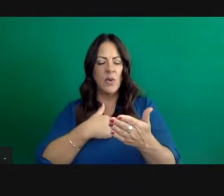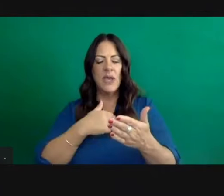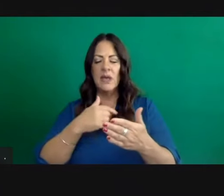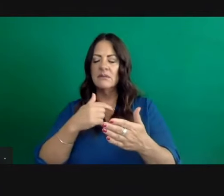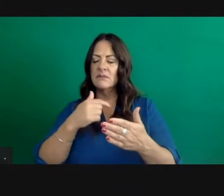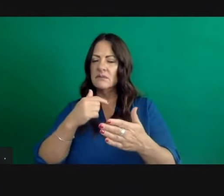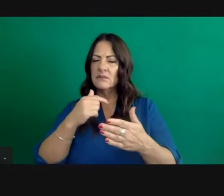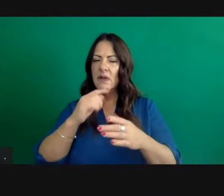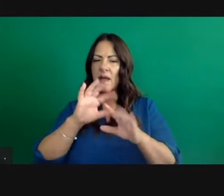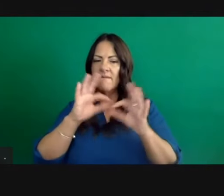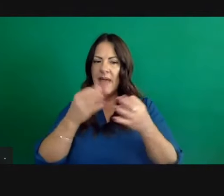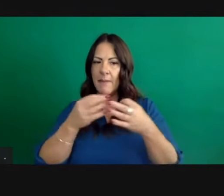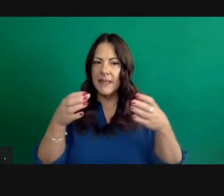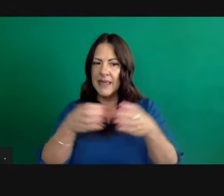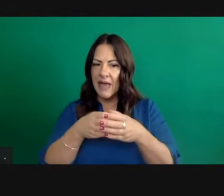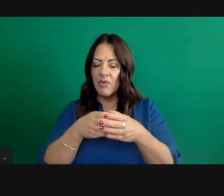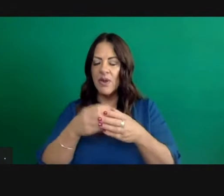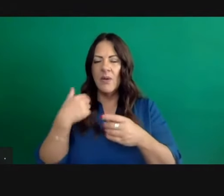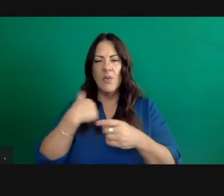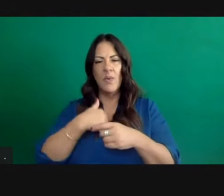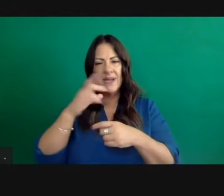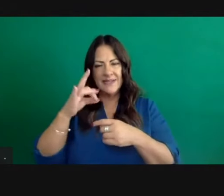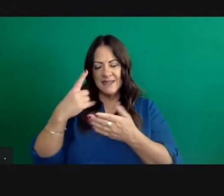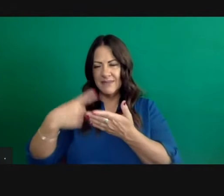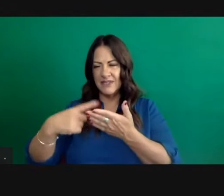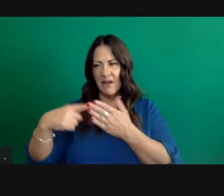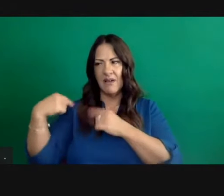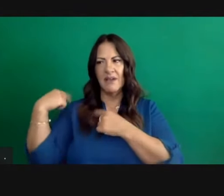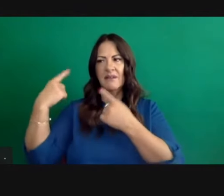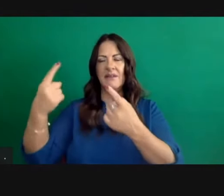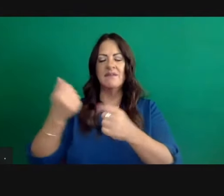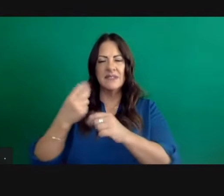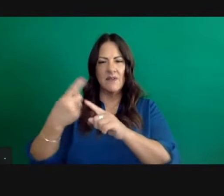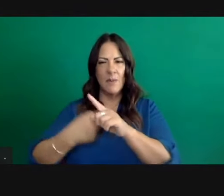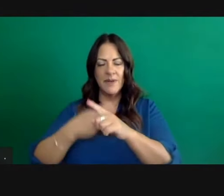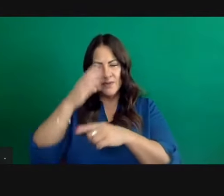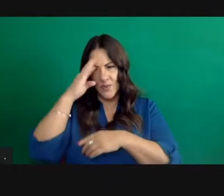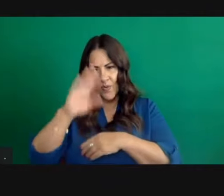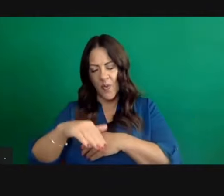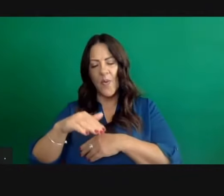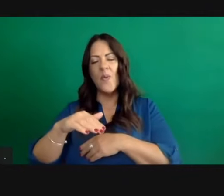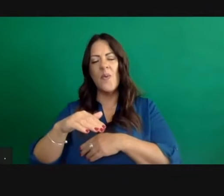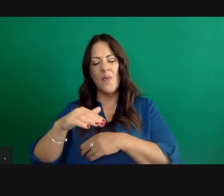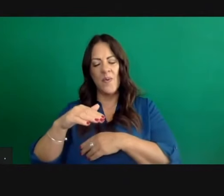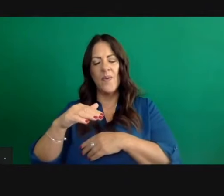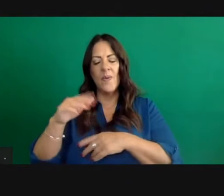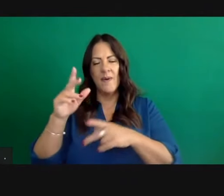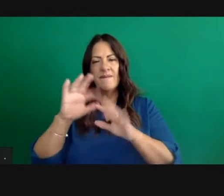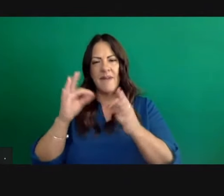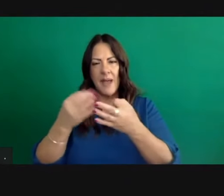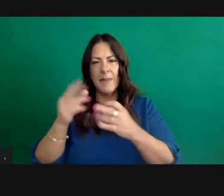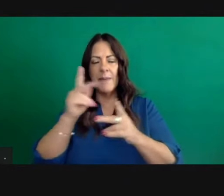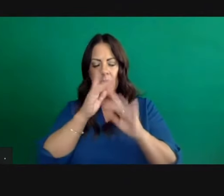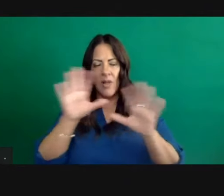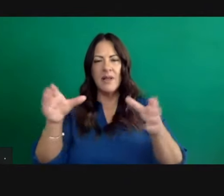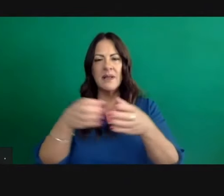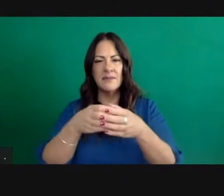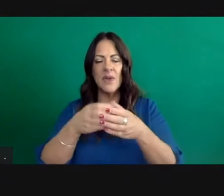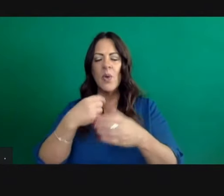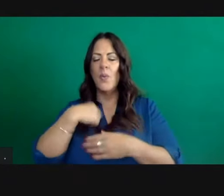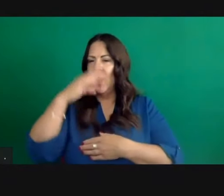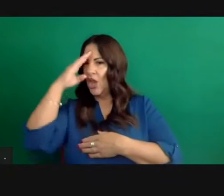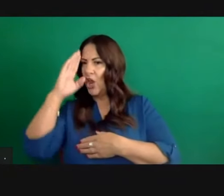talking about it for months. Most counties report those gatherings as a significant source of the spread that